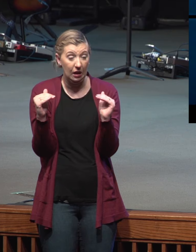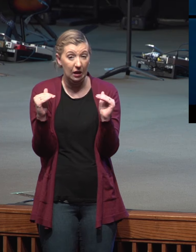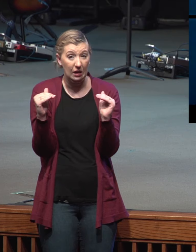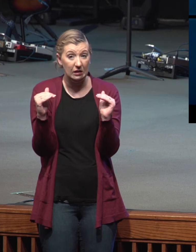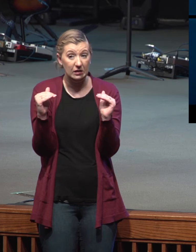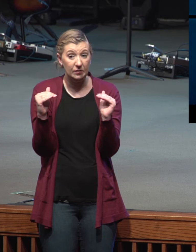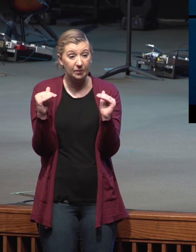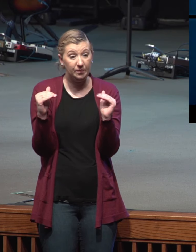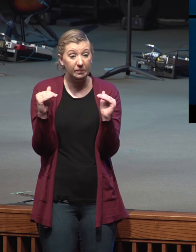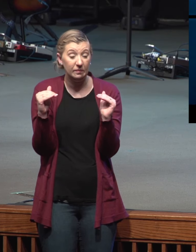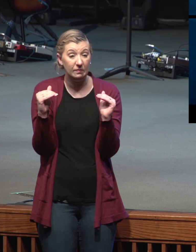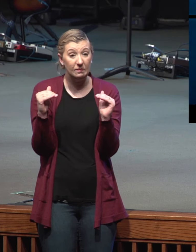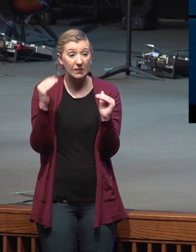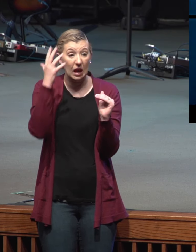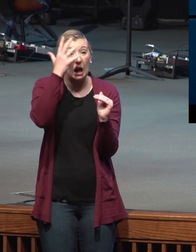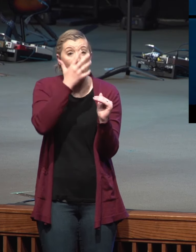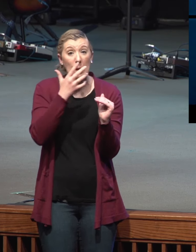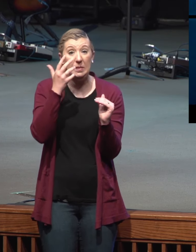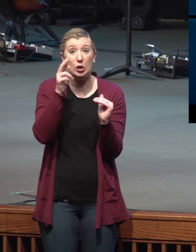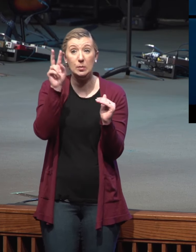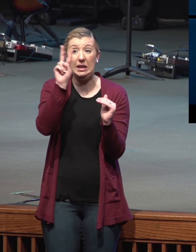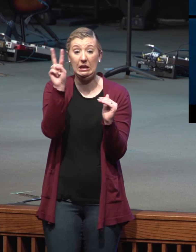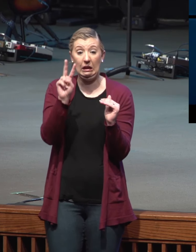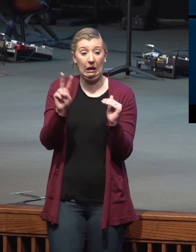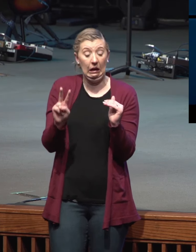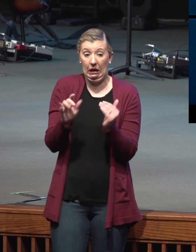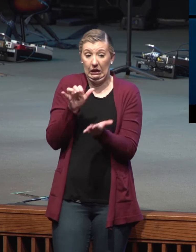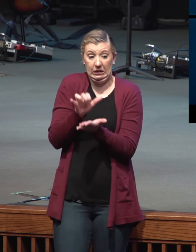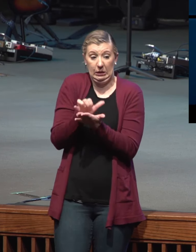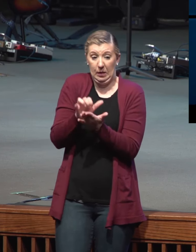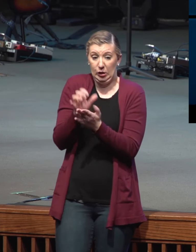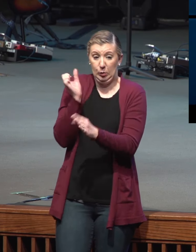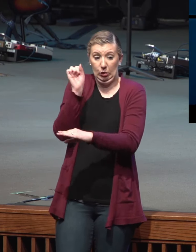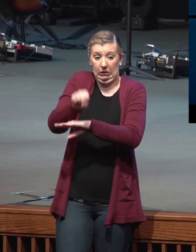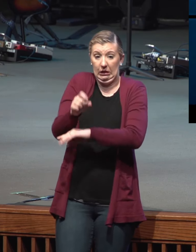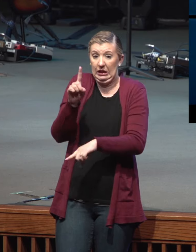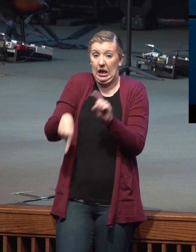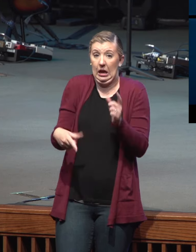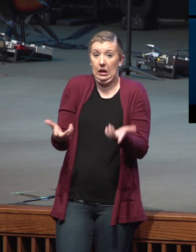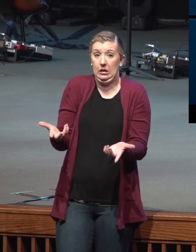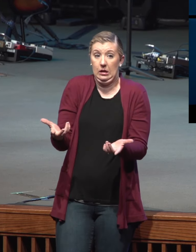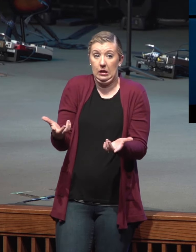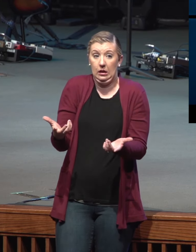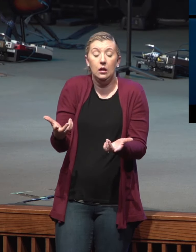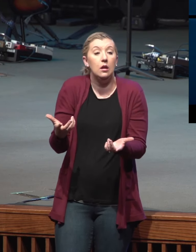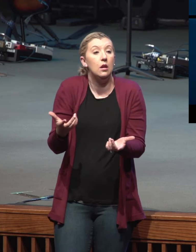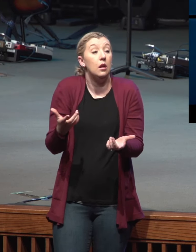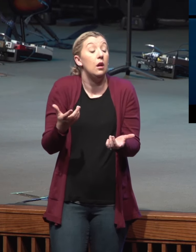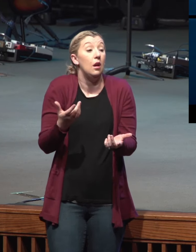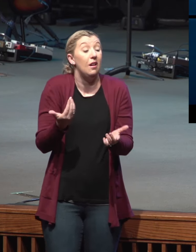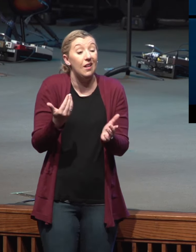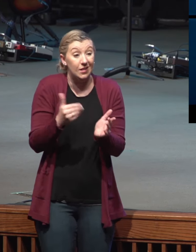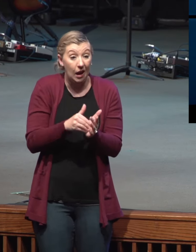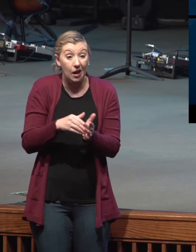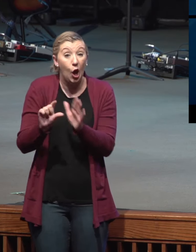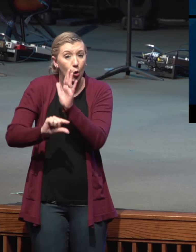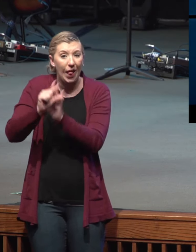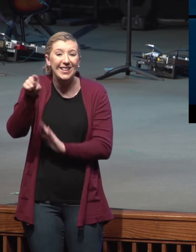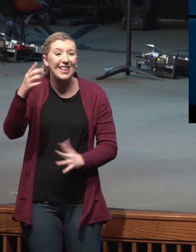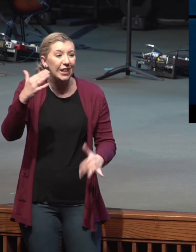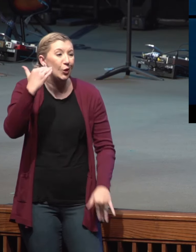appear to be invincible. And what's more, Goliath knew